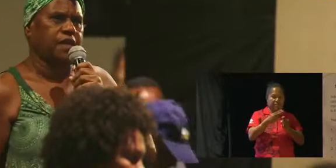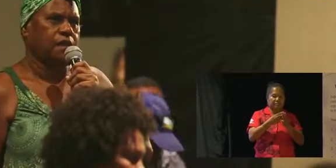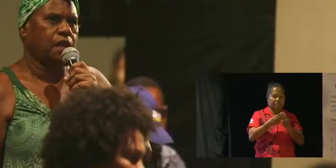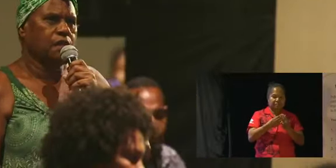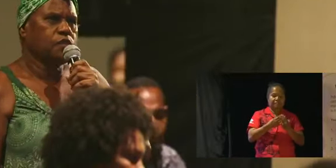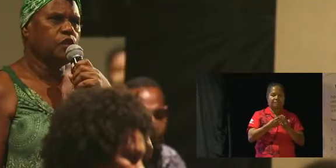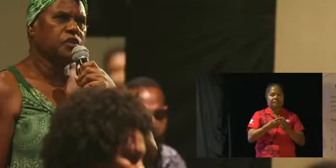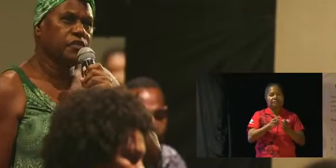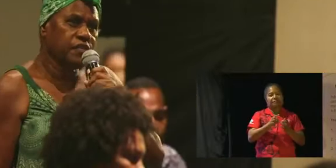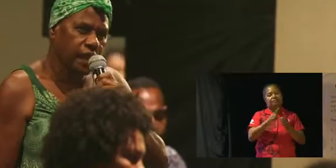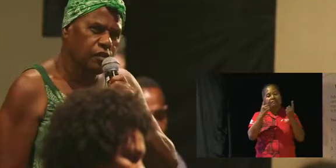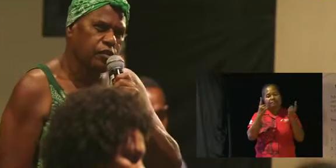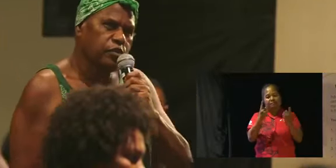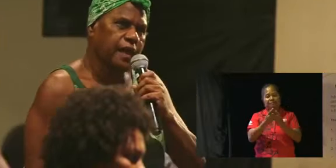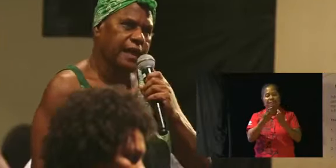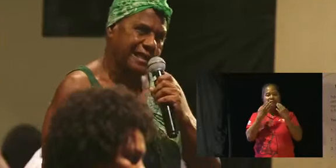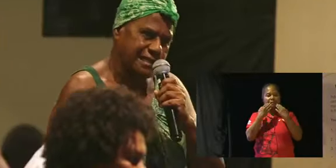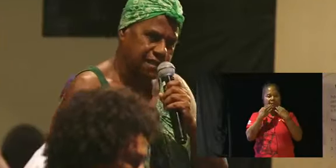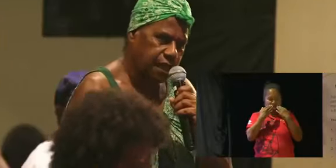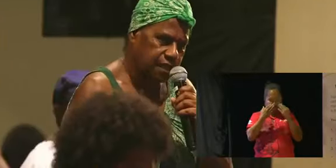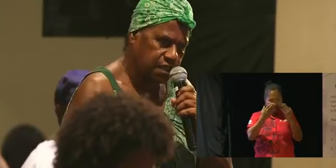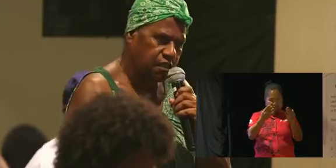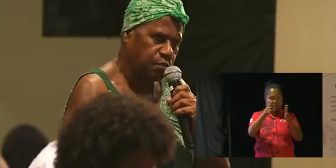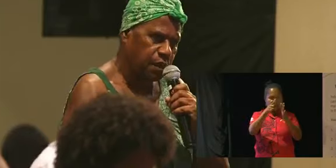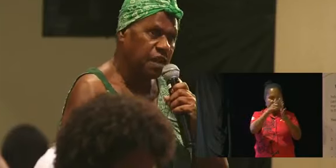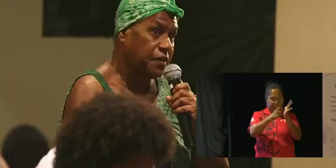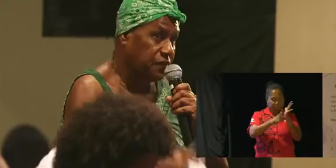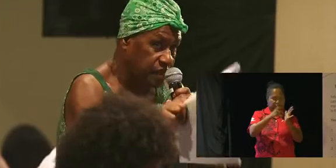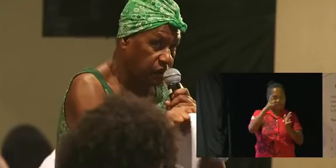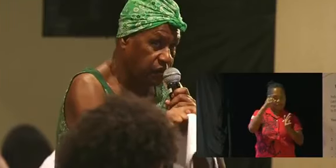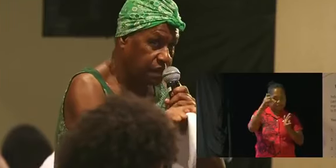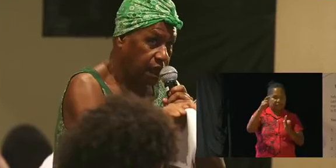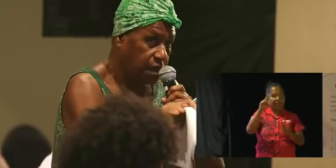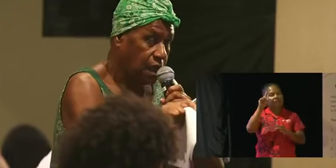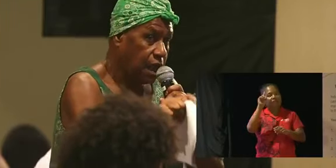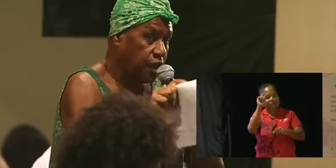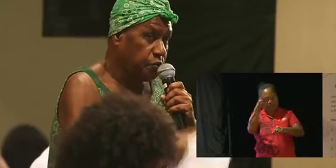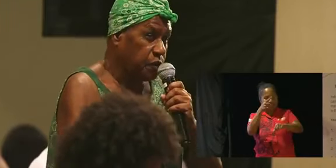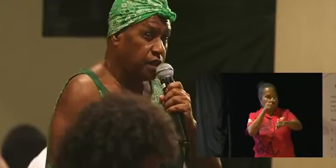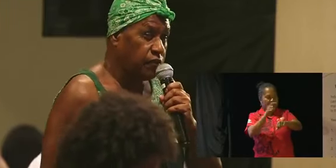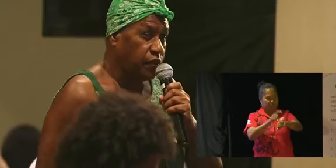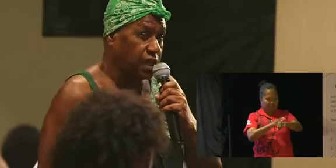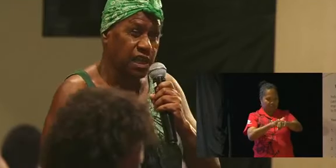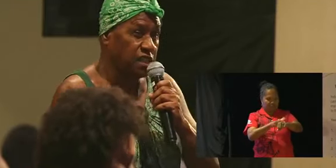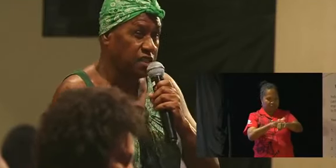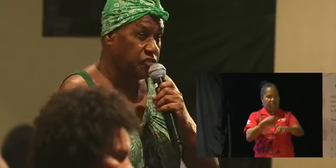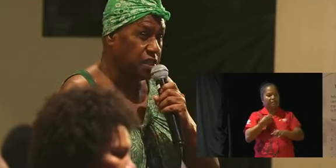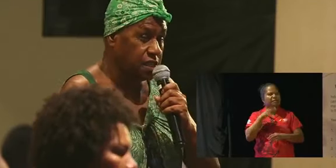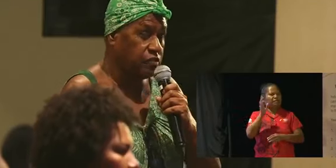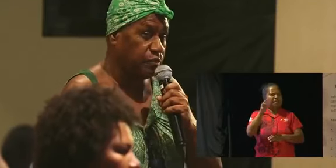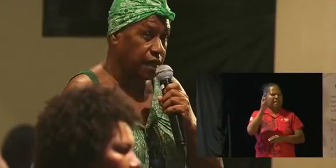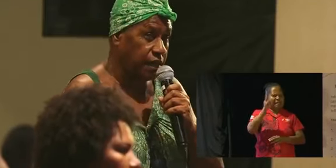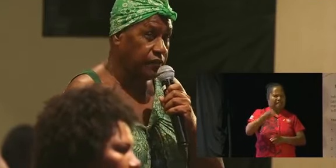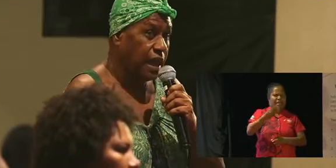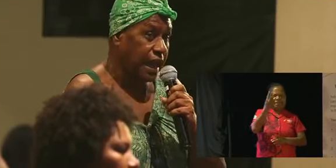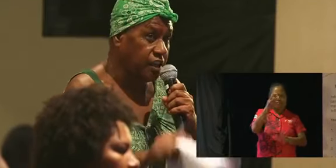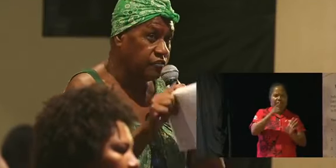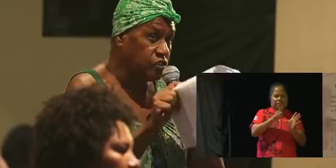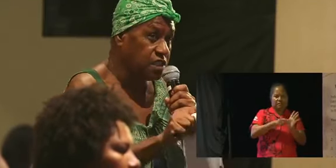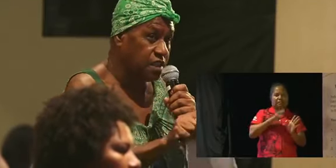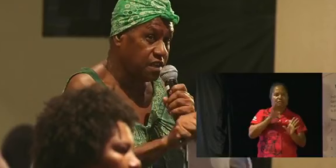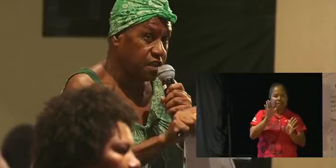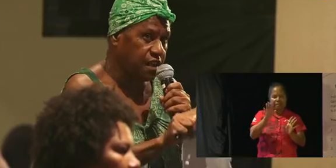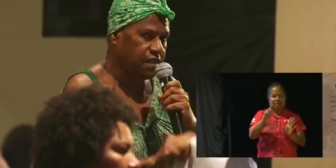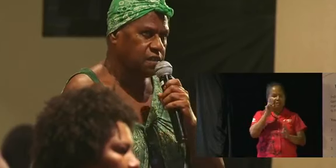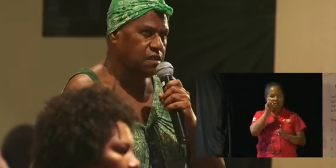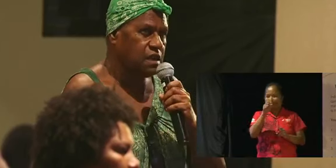come up all right. So me to thank you lo you apply IRC na you apply the first of its kind. I've been working for the last 33 years of my life. I have